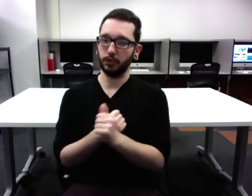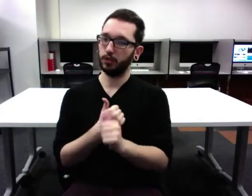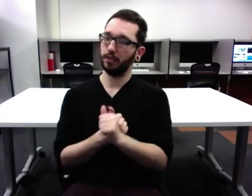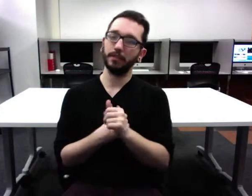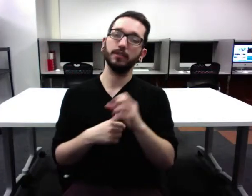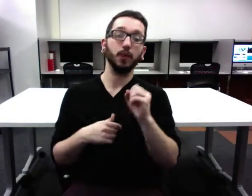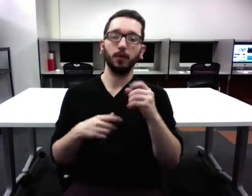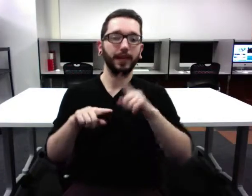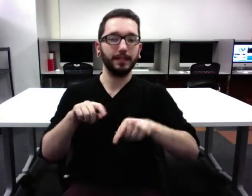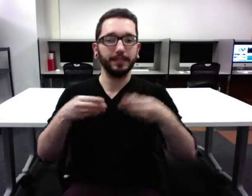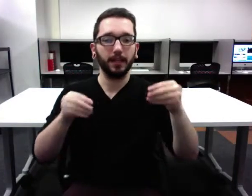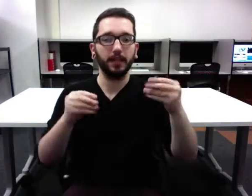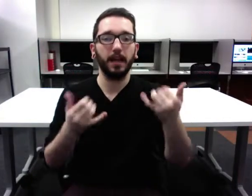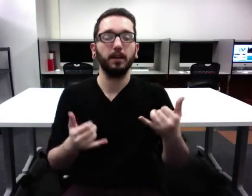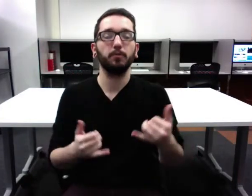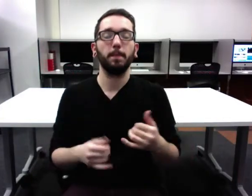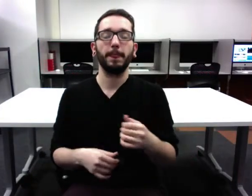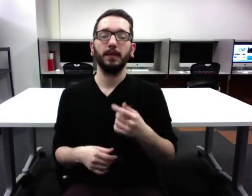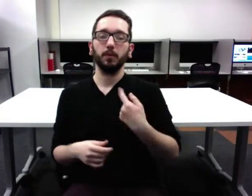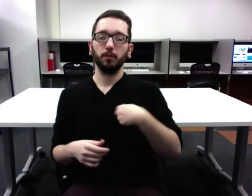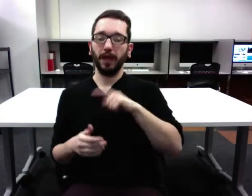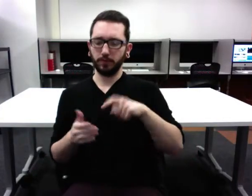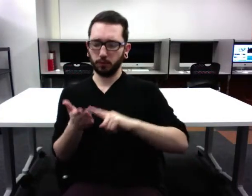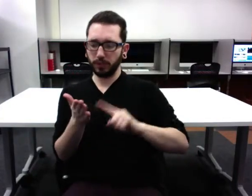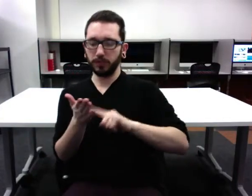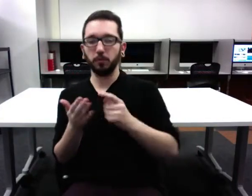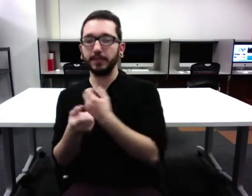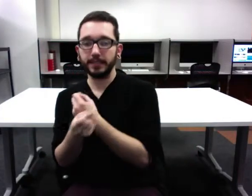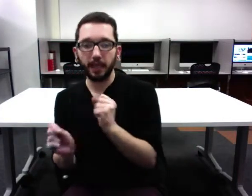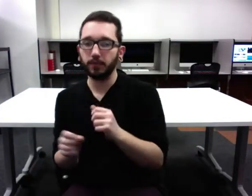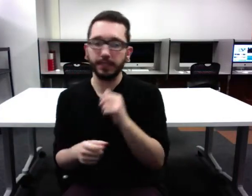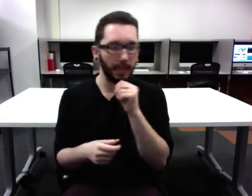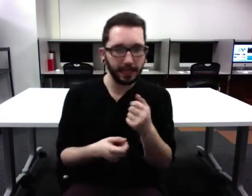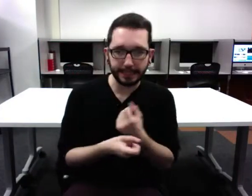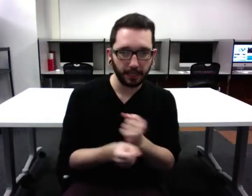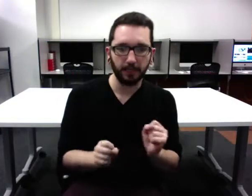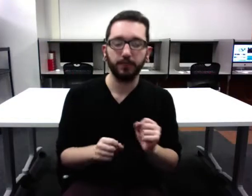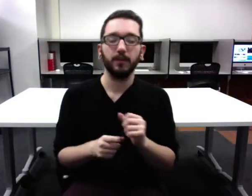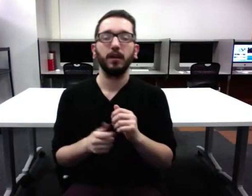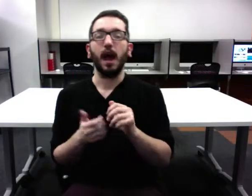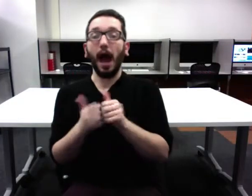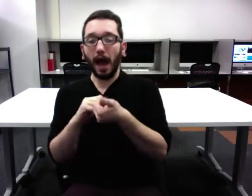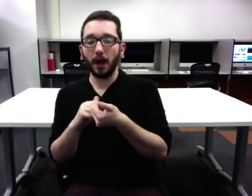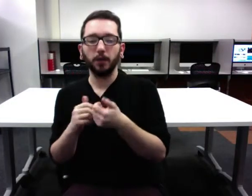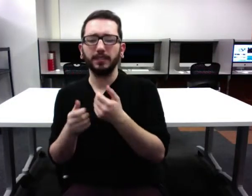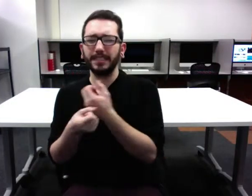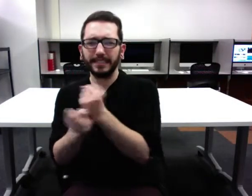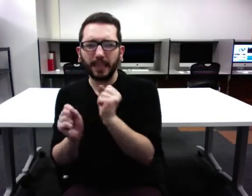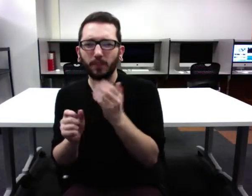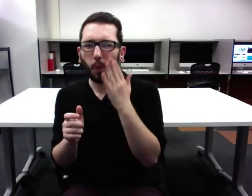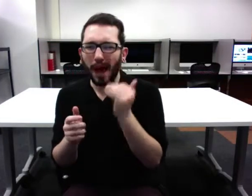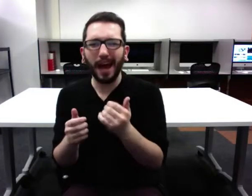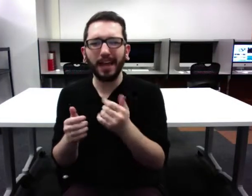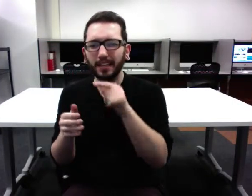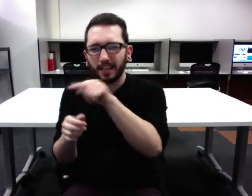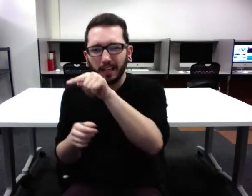effective, and then we're particularly interested in trying to discover why, how. How is it that some of these various interventions